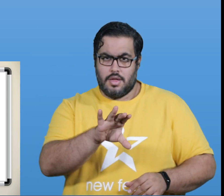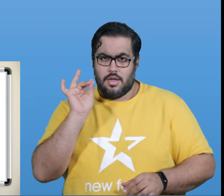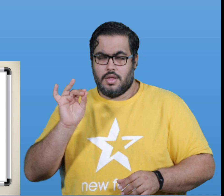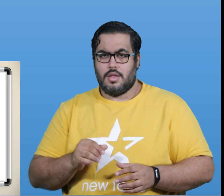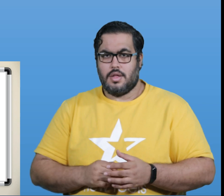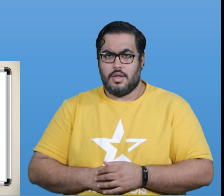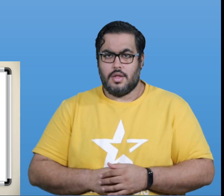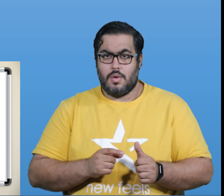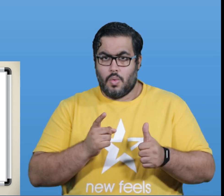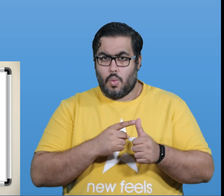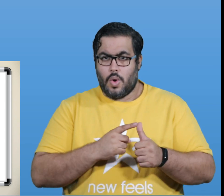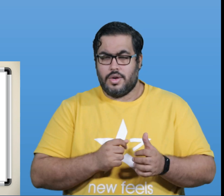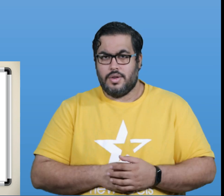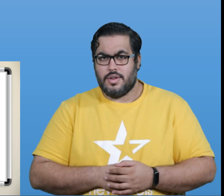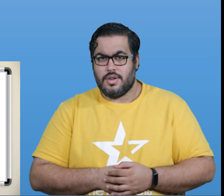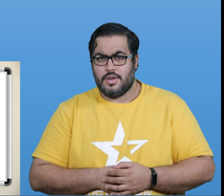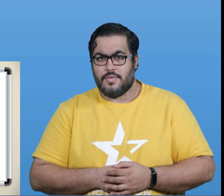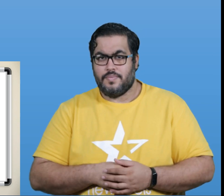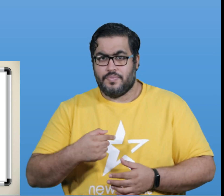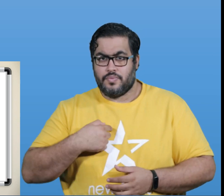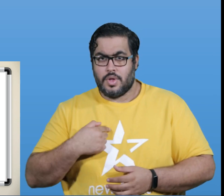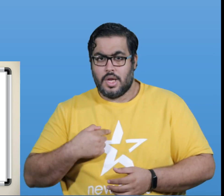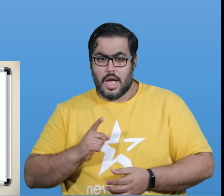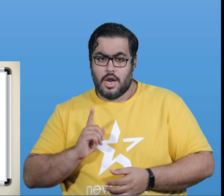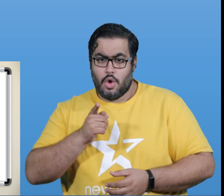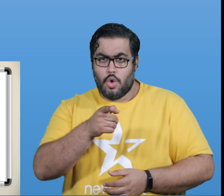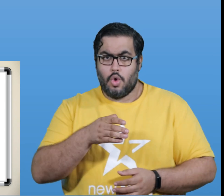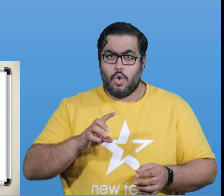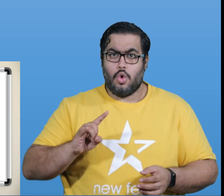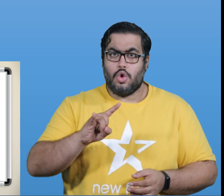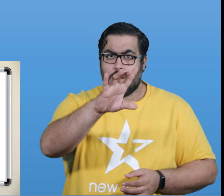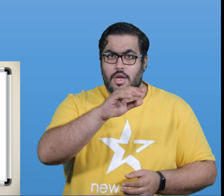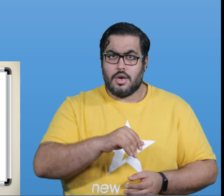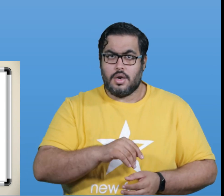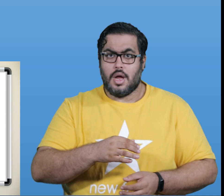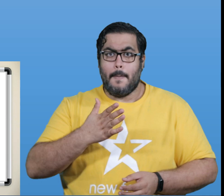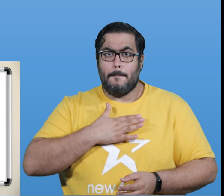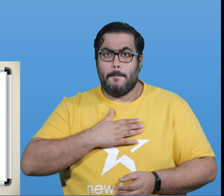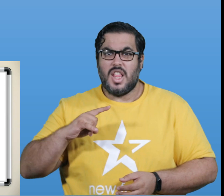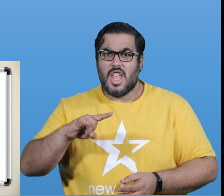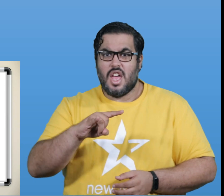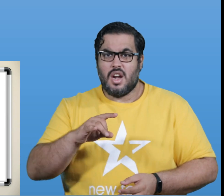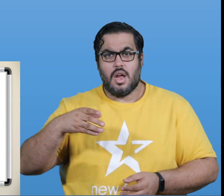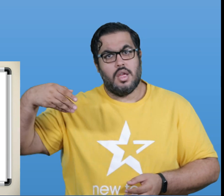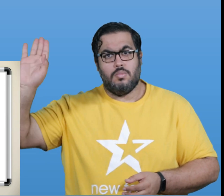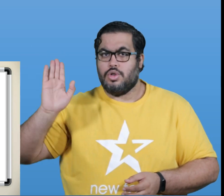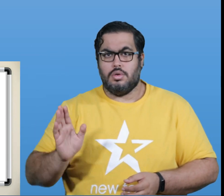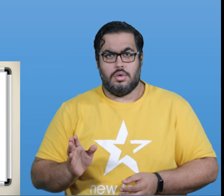D. Question number 1. When I arrived at the airport, the plane blank off.